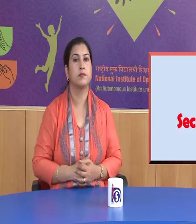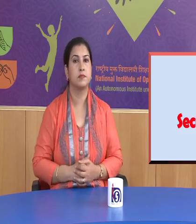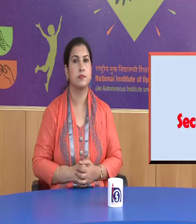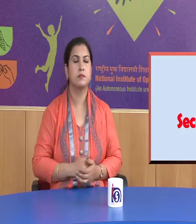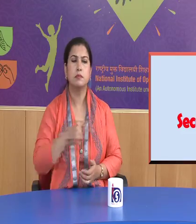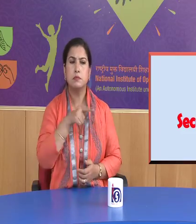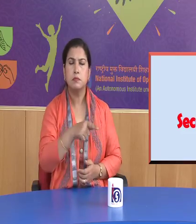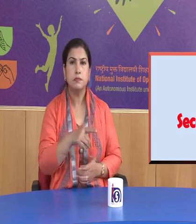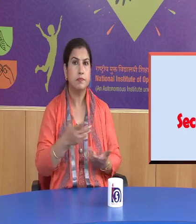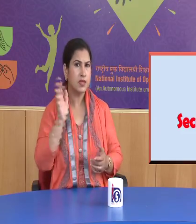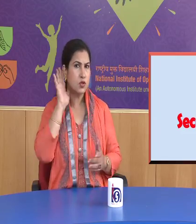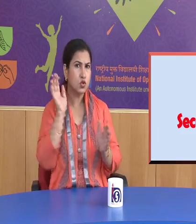in newspaper,